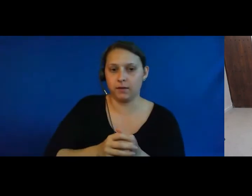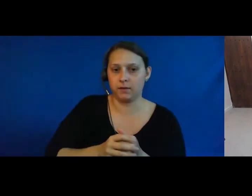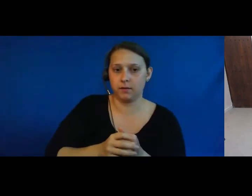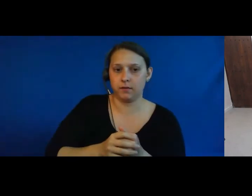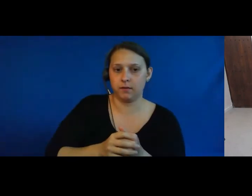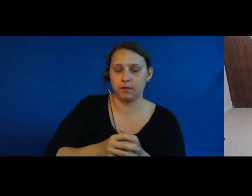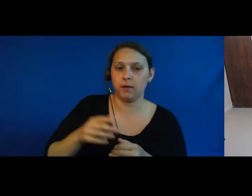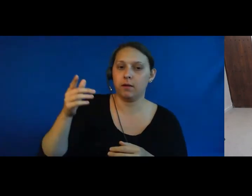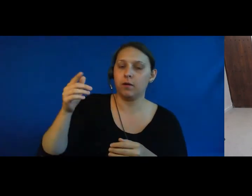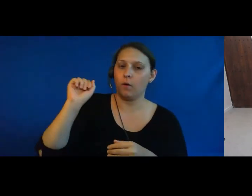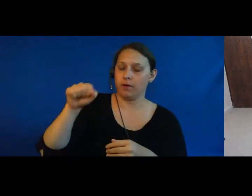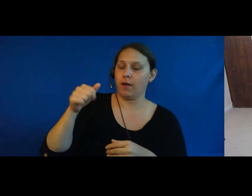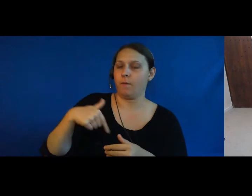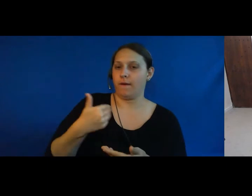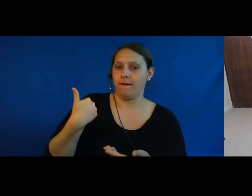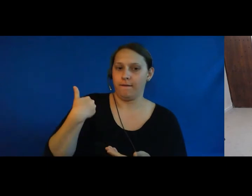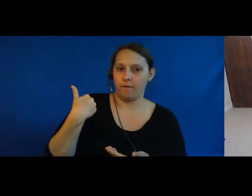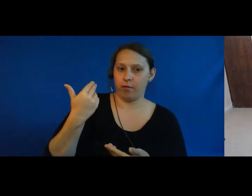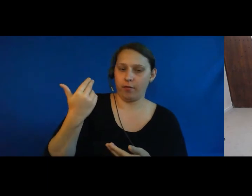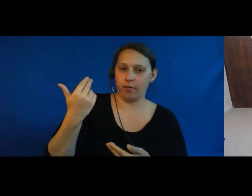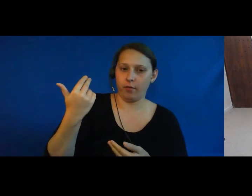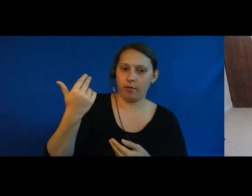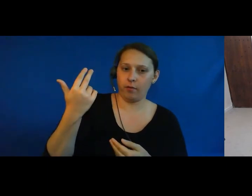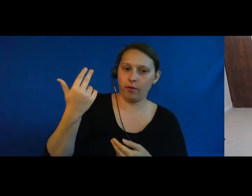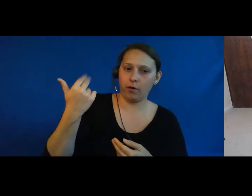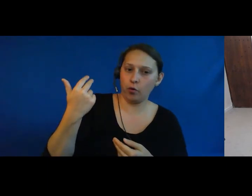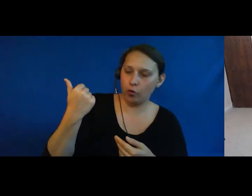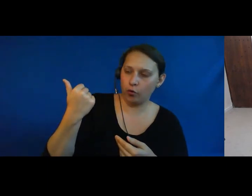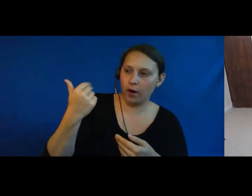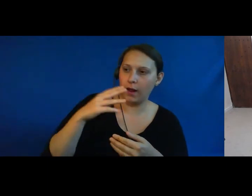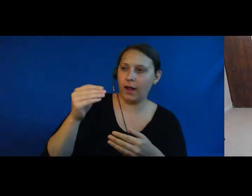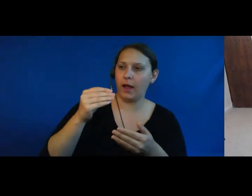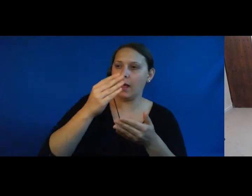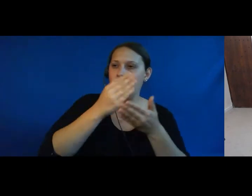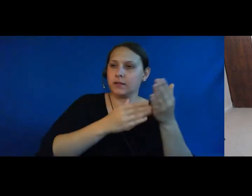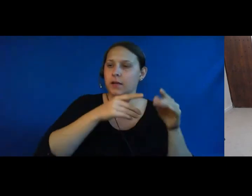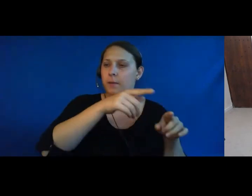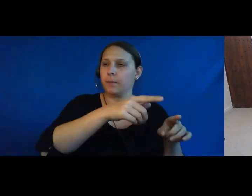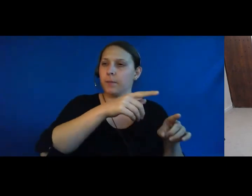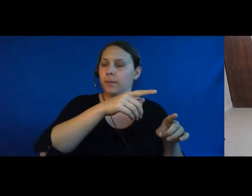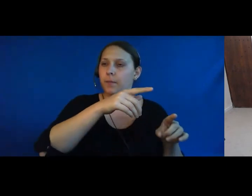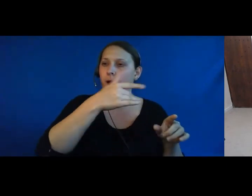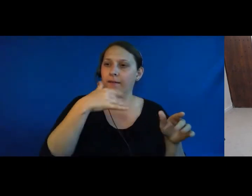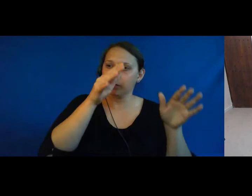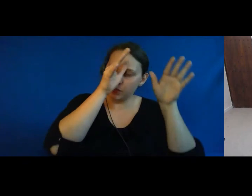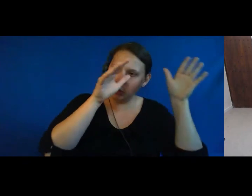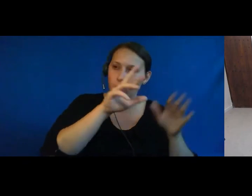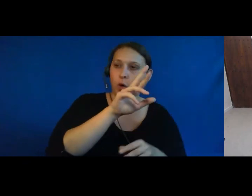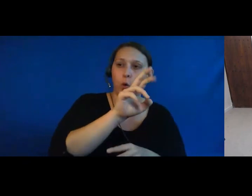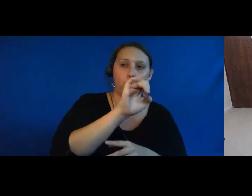deer, and we have an unknown population of roe deer, which are native UK